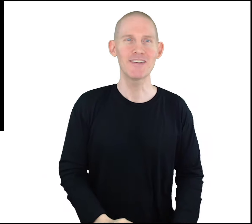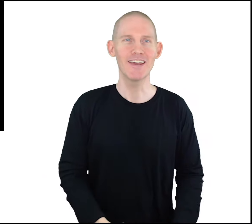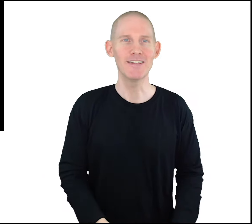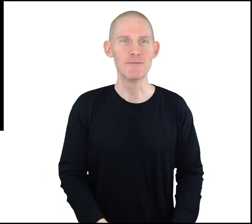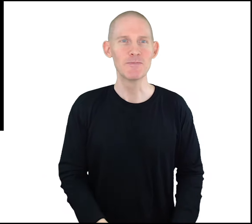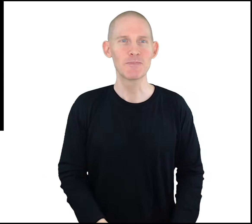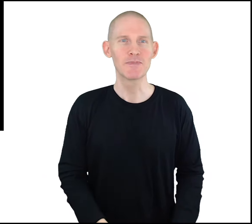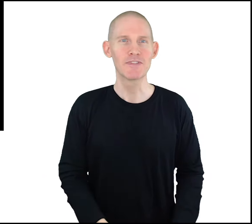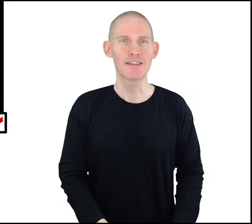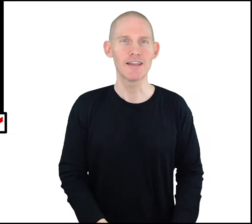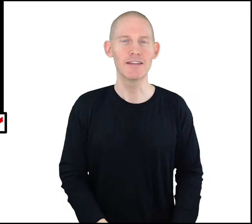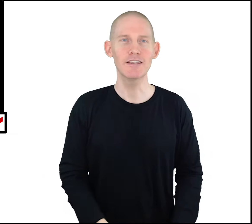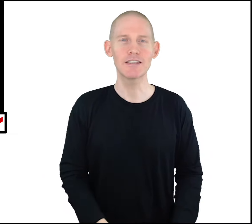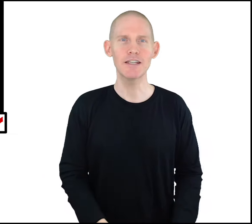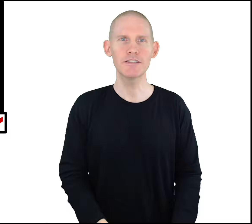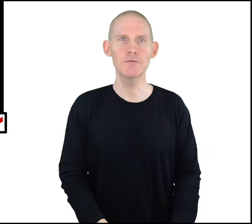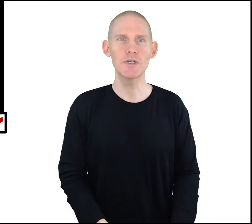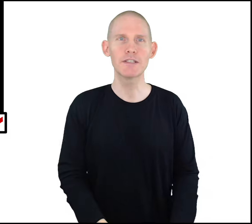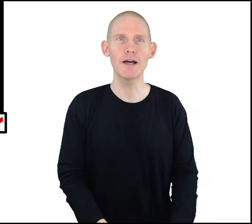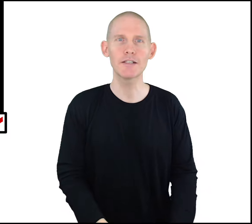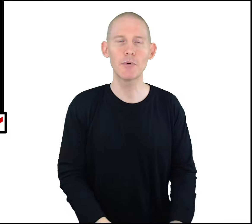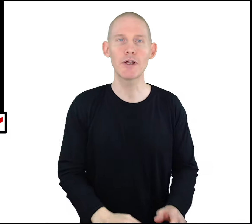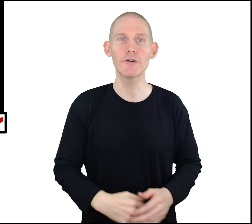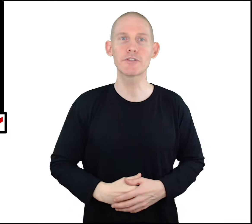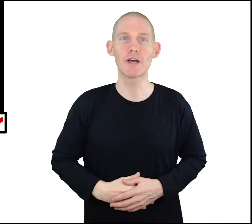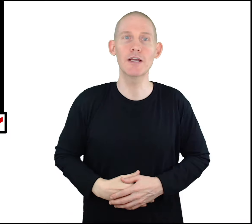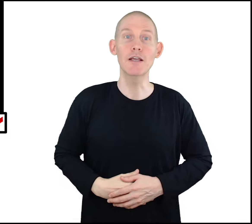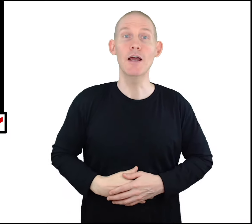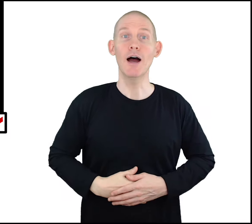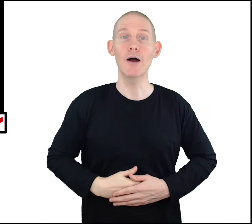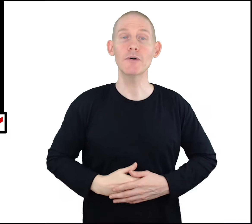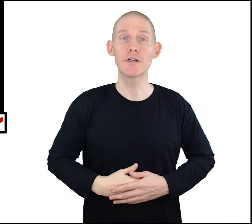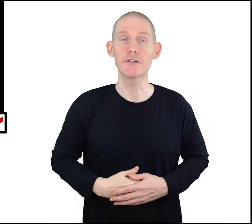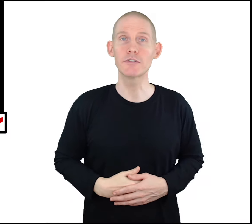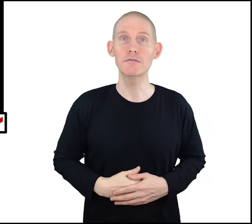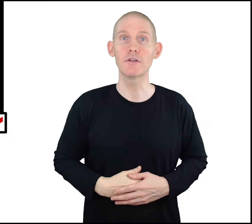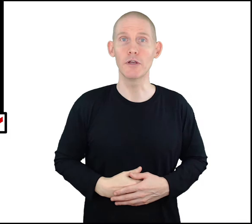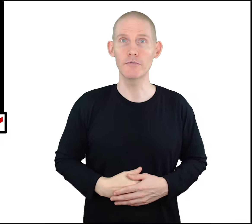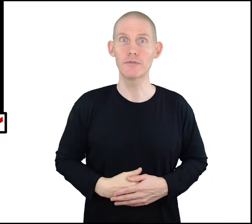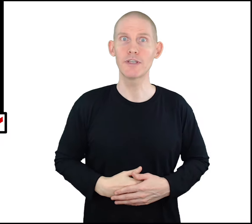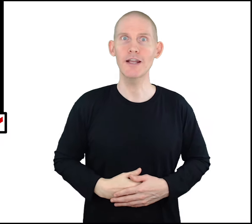Okay. In this lesson, we talked about how to sign our cousin live Canada.